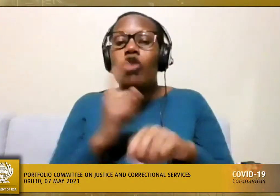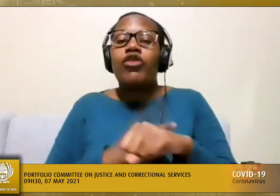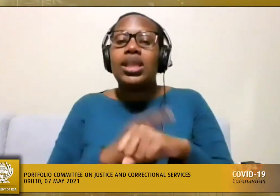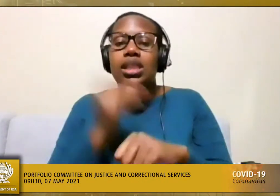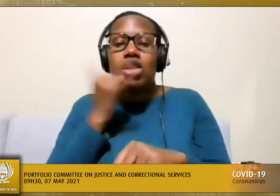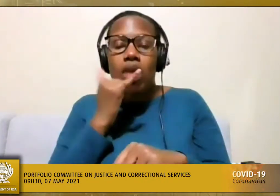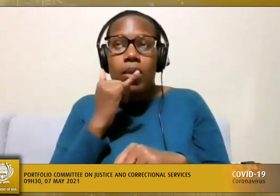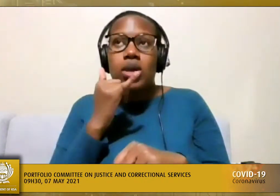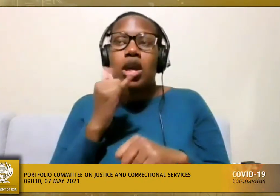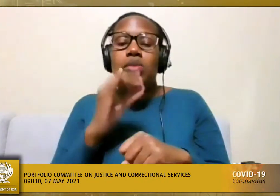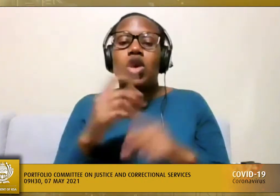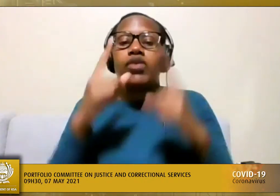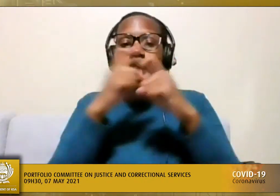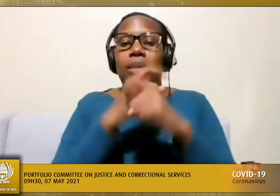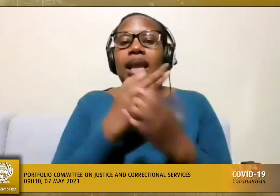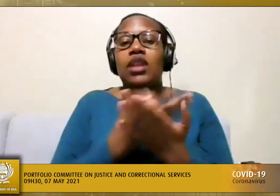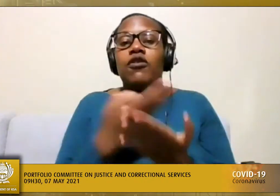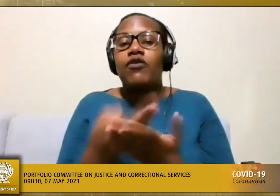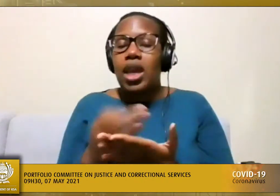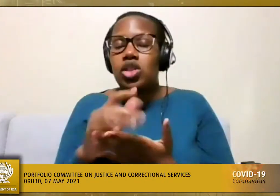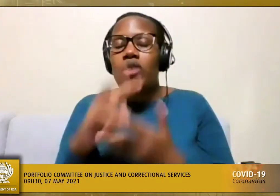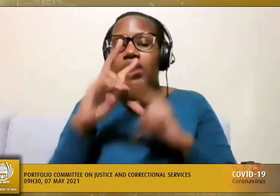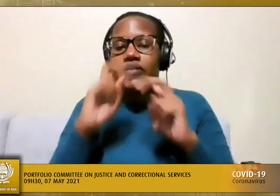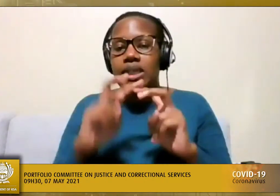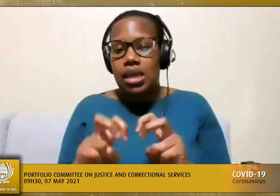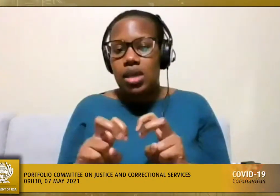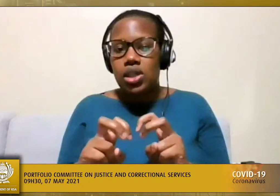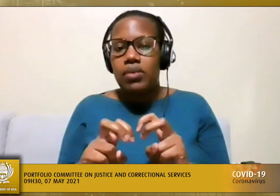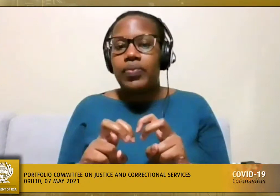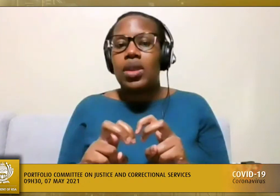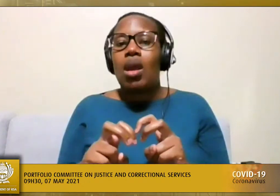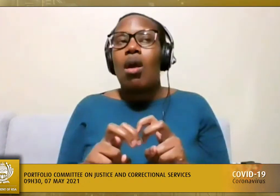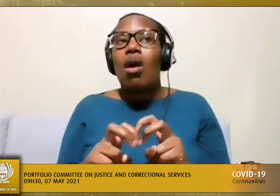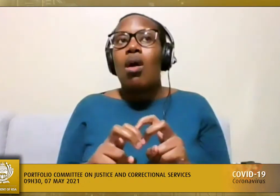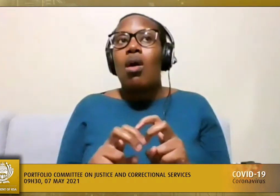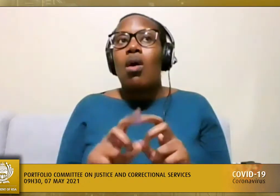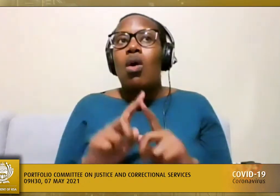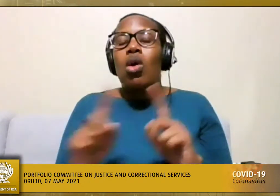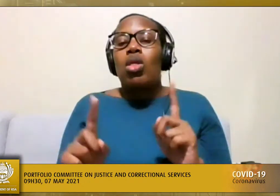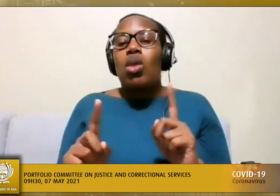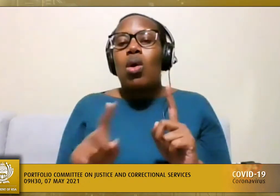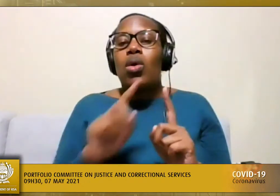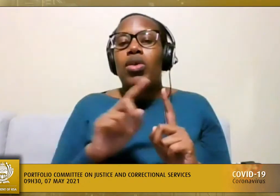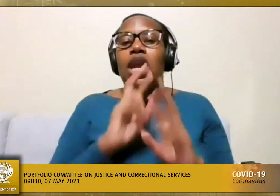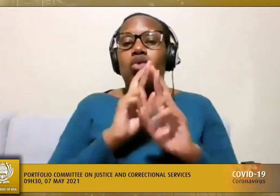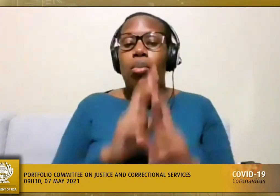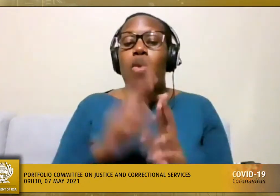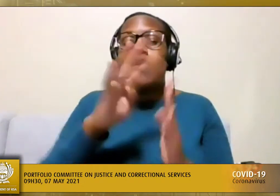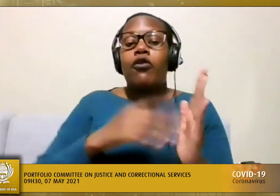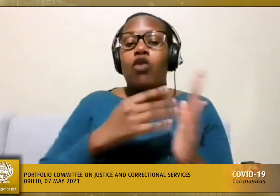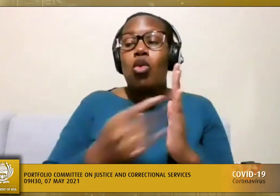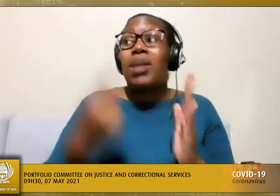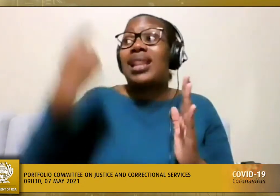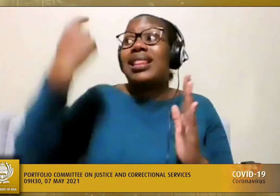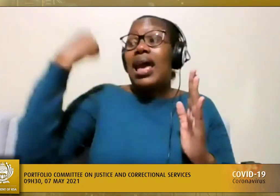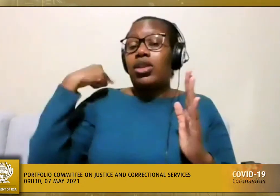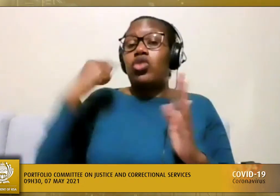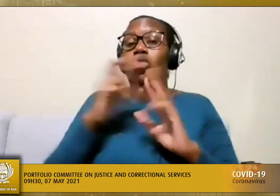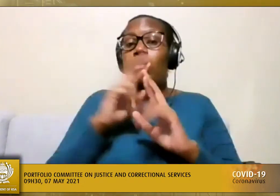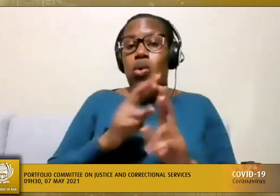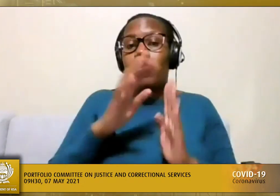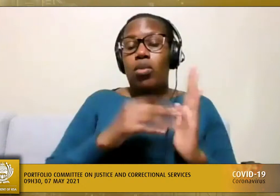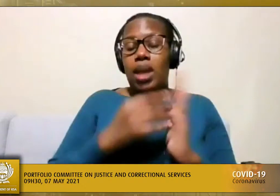the complicated facts of the investigations now although the format of their report then prior to the initiation of the